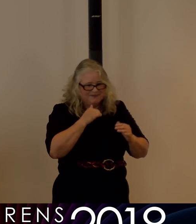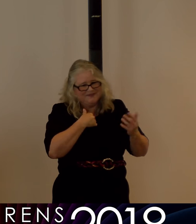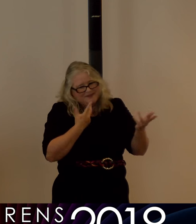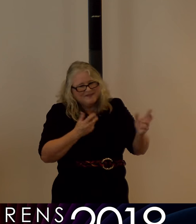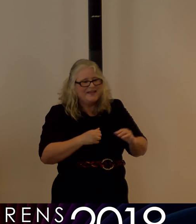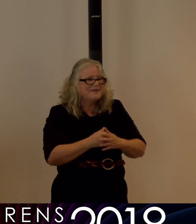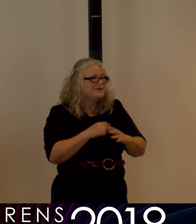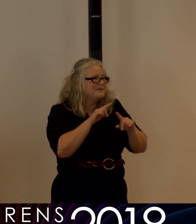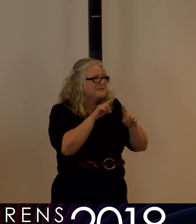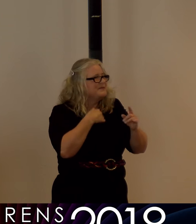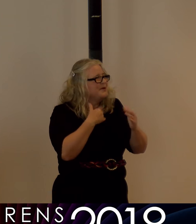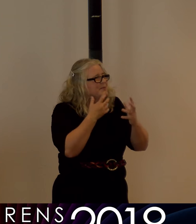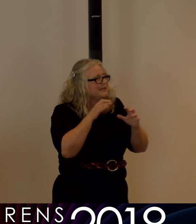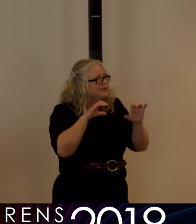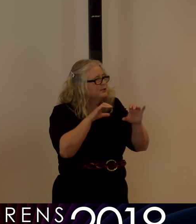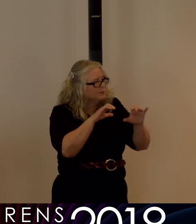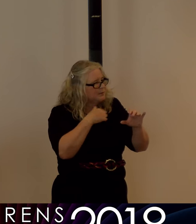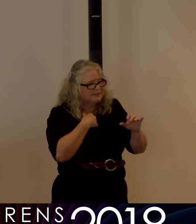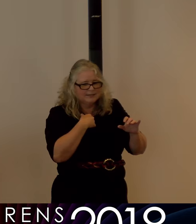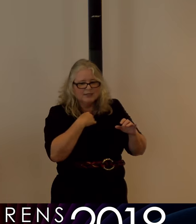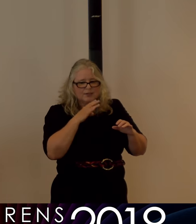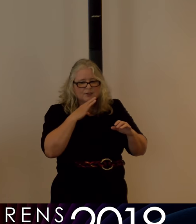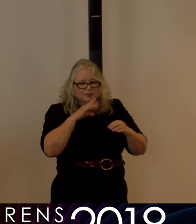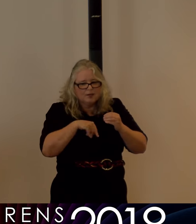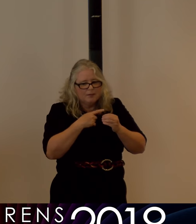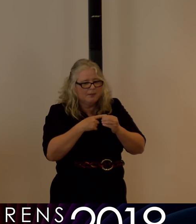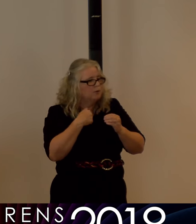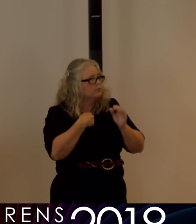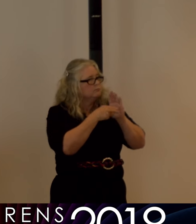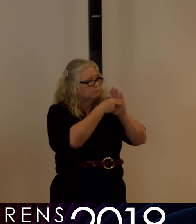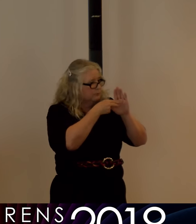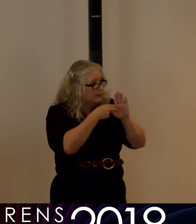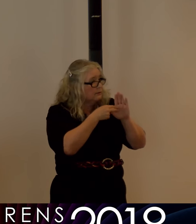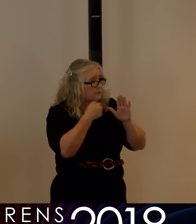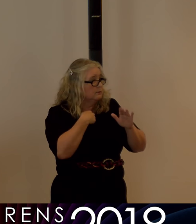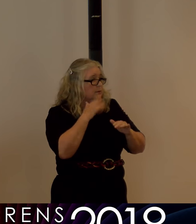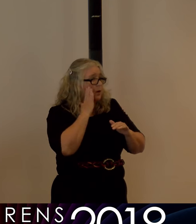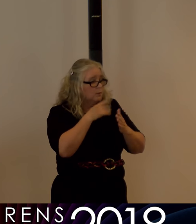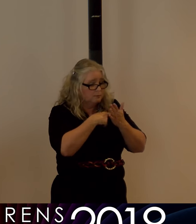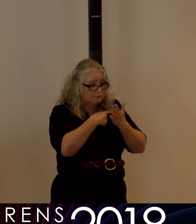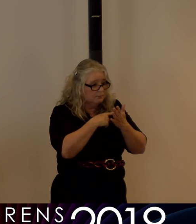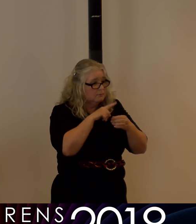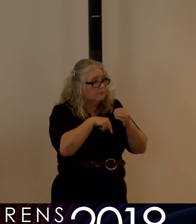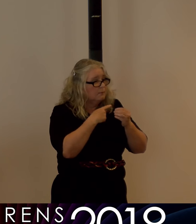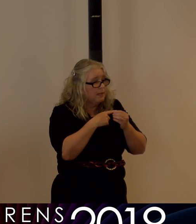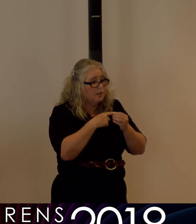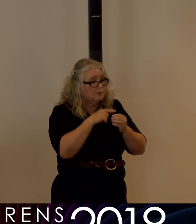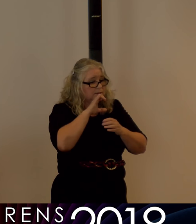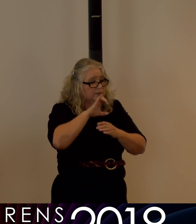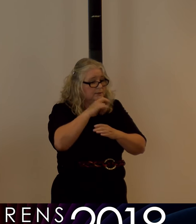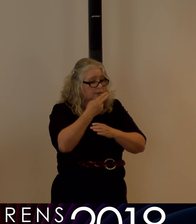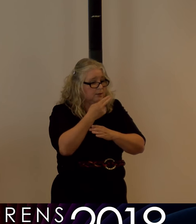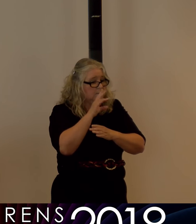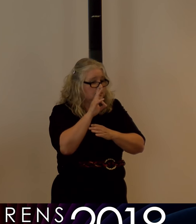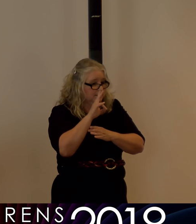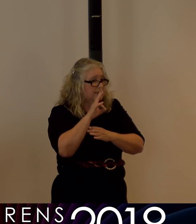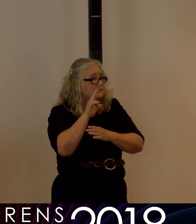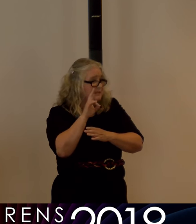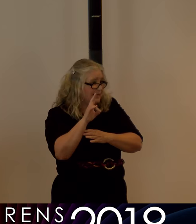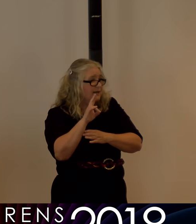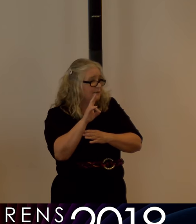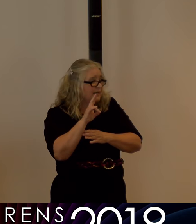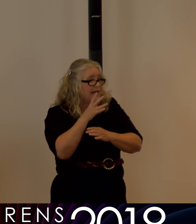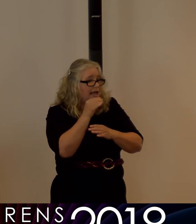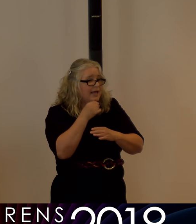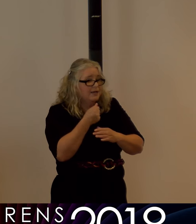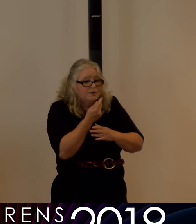about the diagnosis briefly. I'll go into some of the genetics of CHD7 and charge syndrome, and then a few research topics.